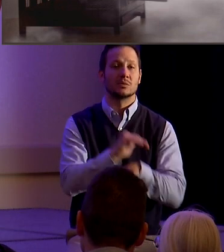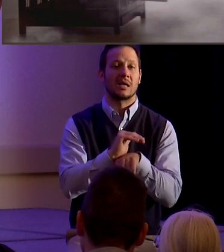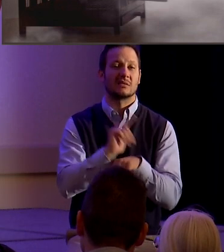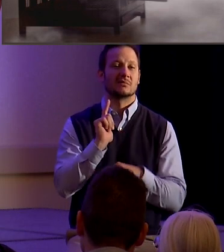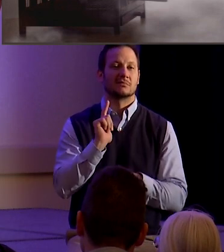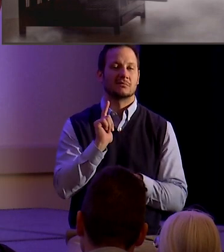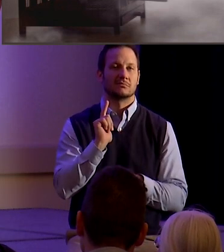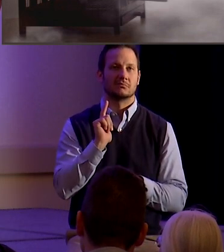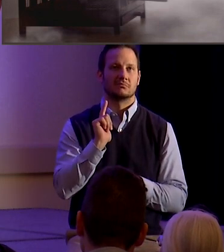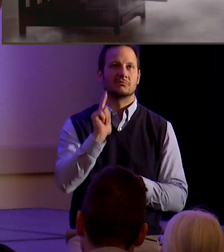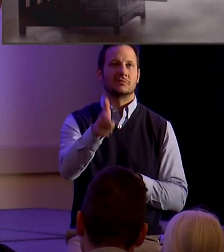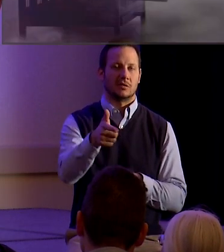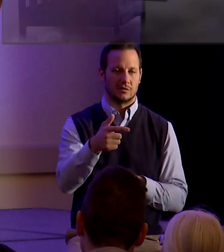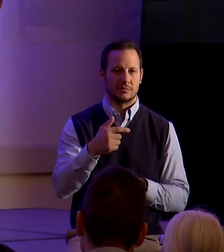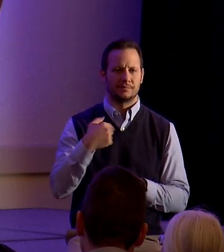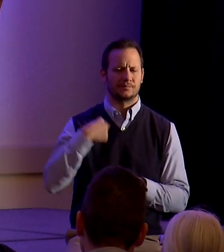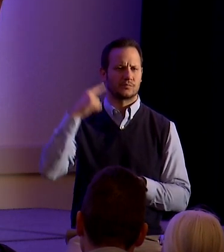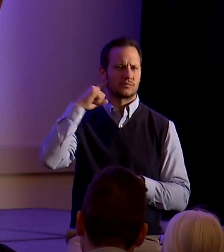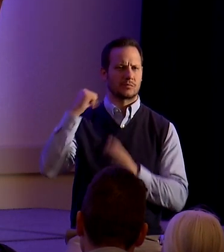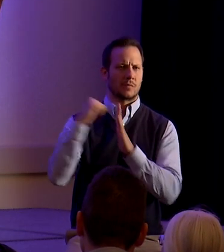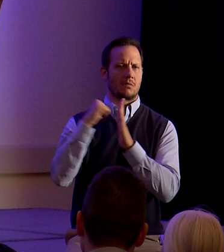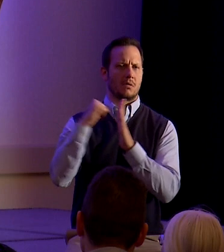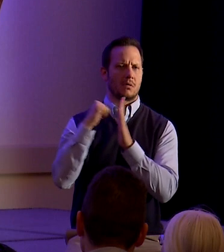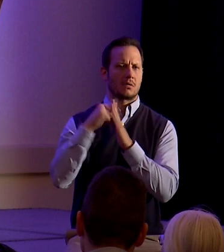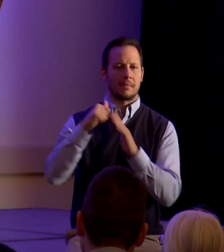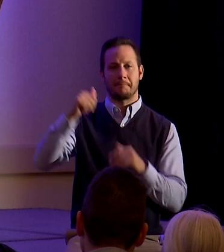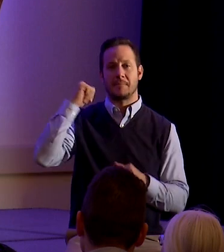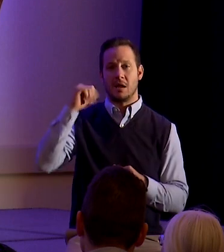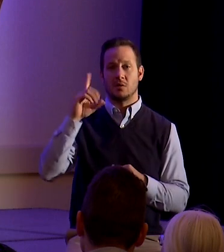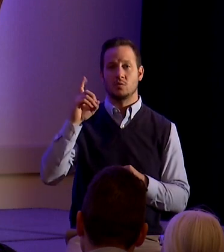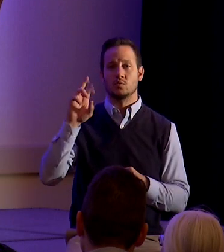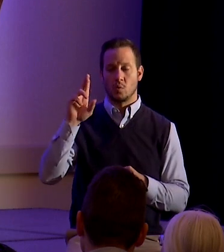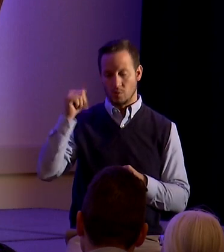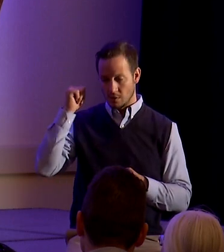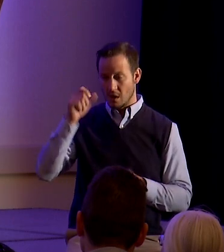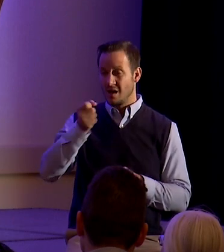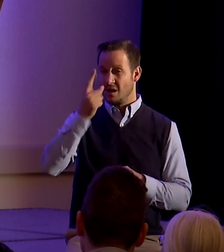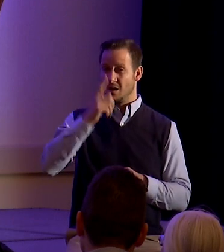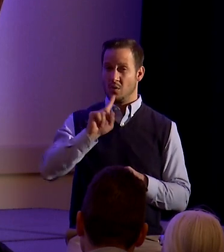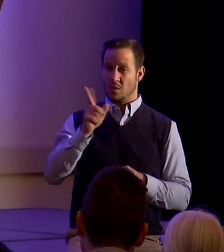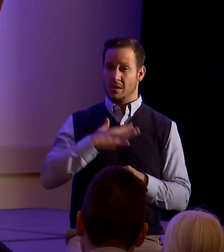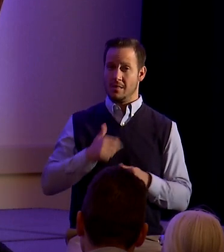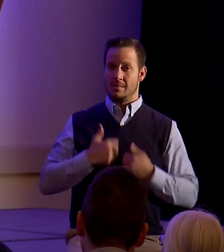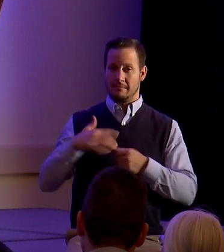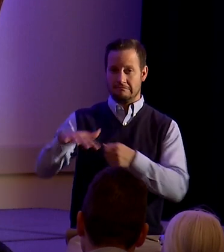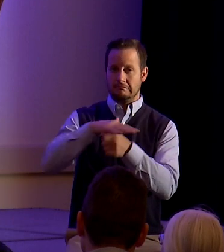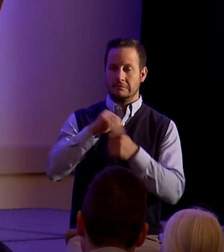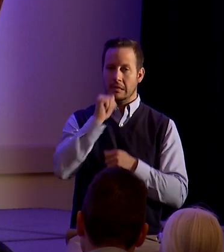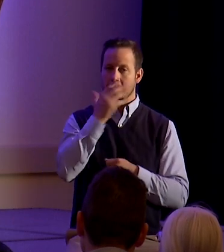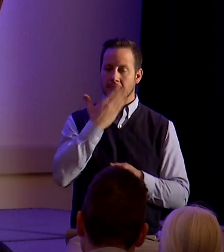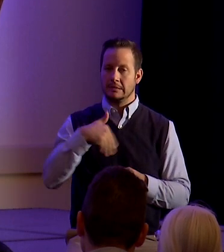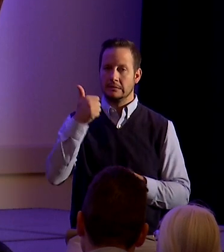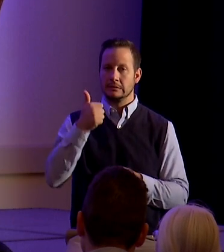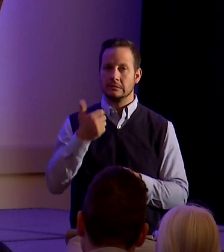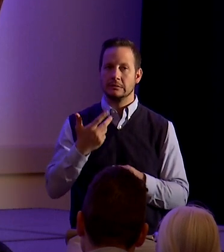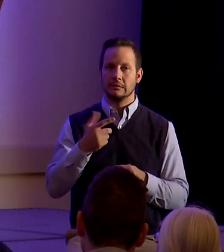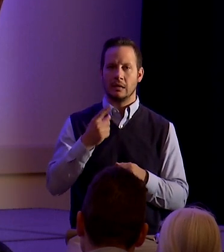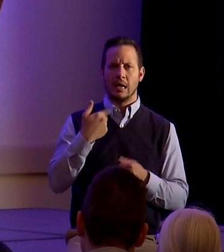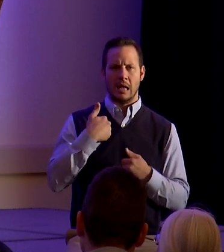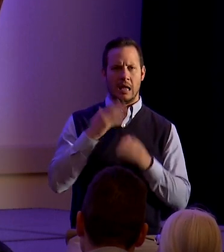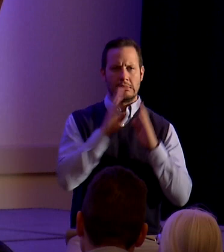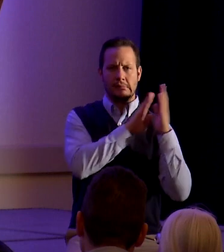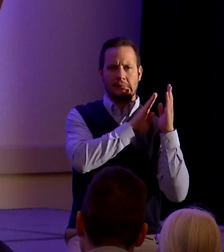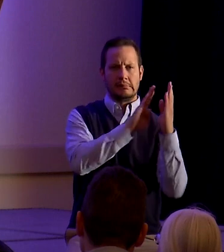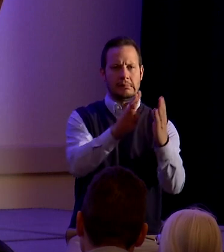my back door. And in my neighborhood, I mean, you know, we were not in the best neighborhood. It was, you know, there was an alley behind us and